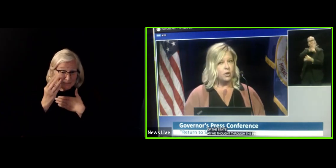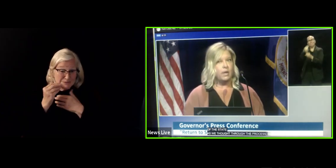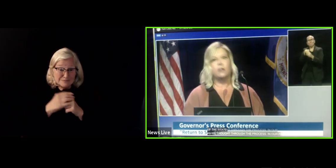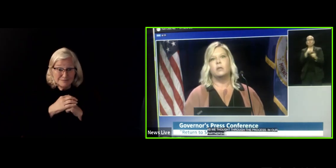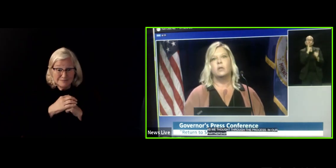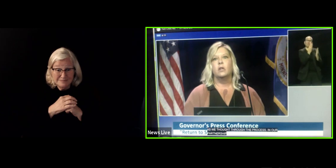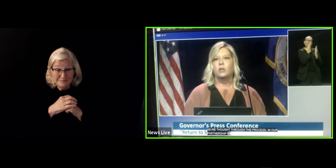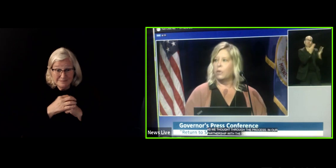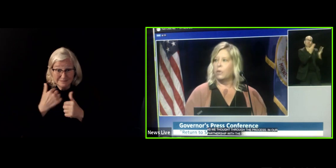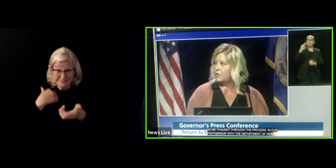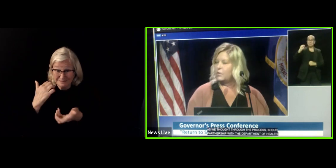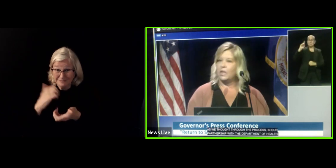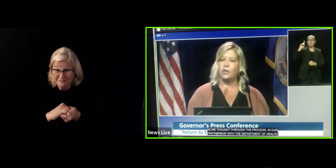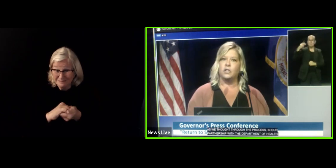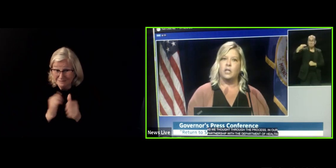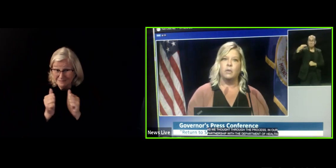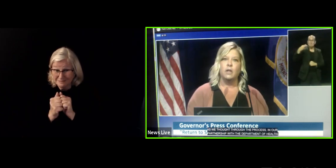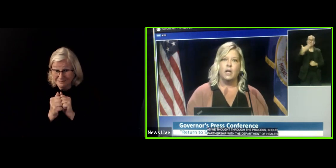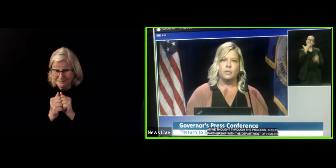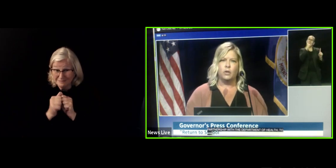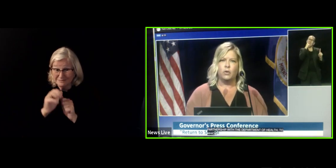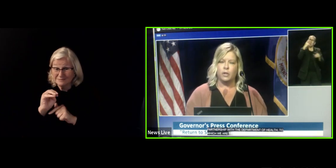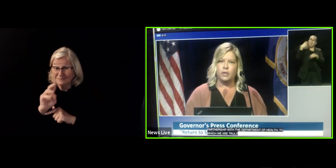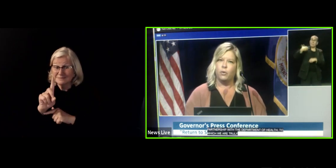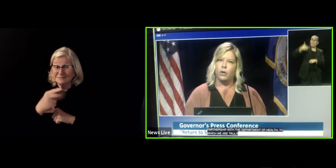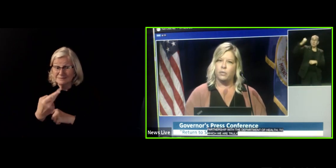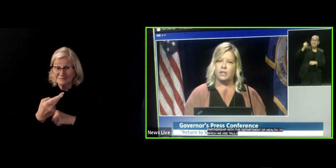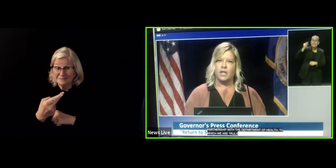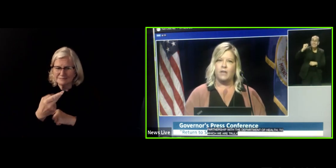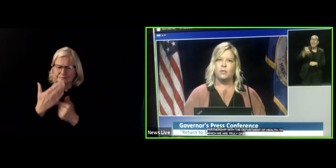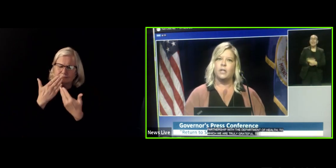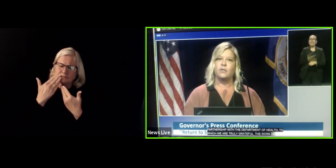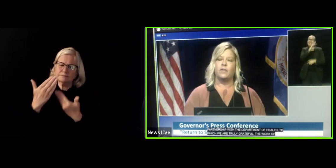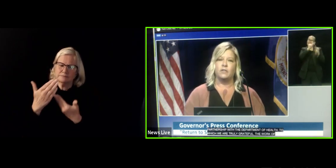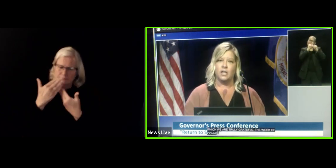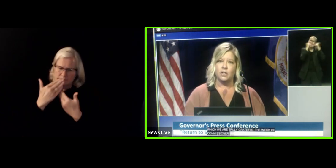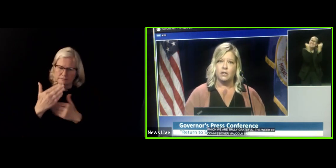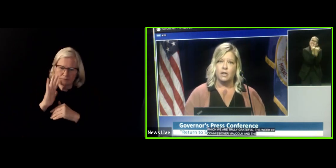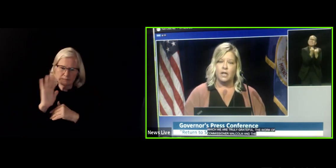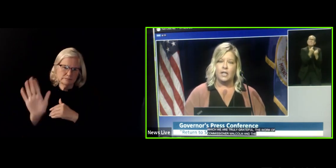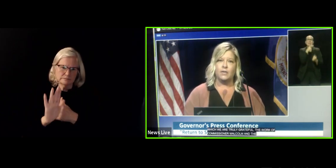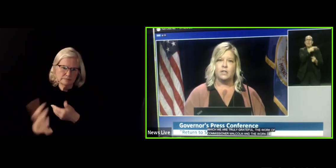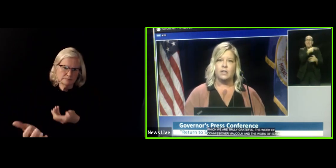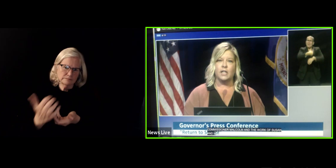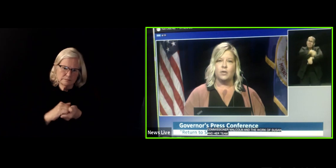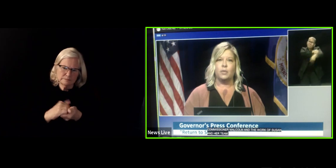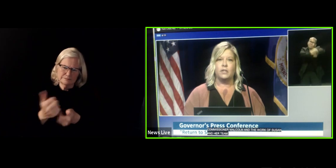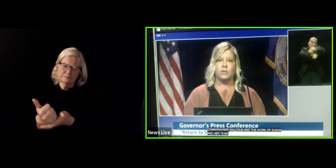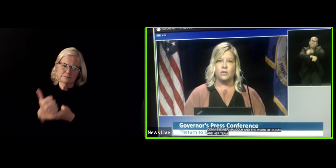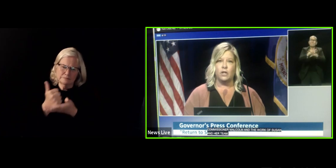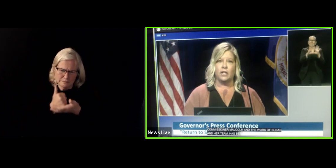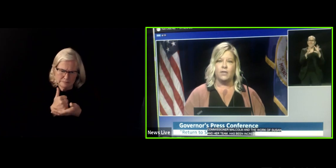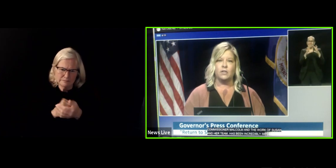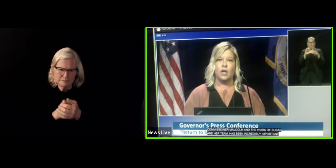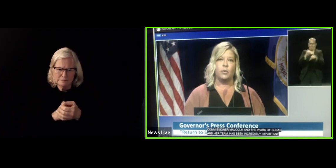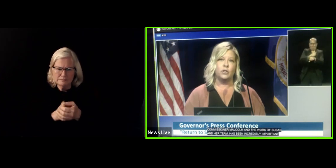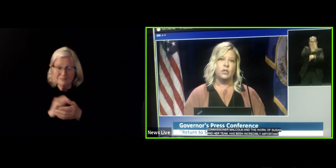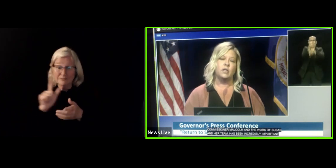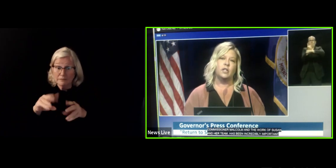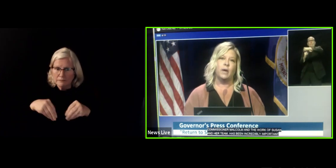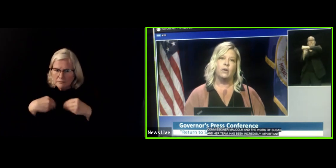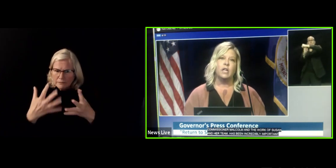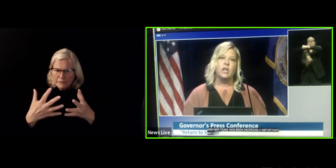Commissioner Malcolm, the work of Susan and her team has been incredibly important because it gave us a place for foundation. It gave us a scientific place to start and gave us the